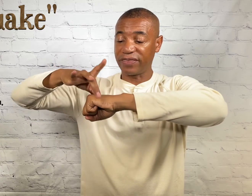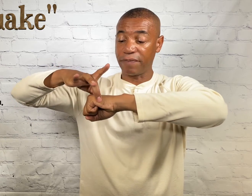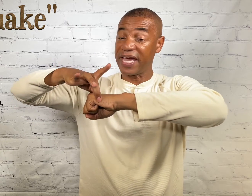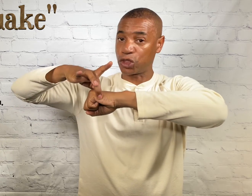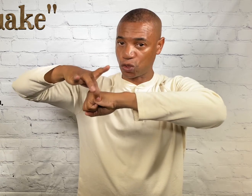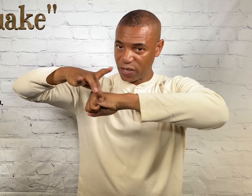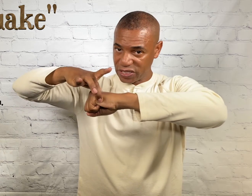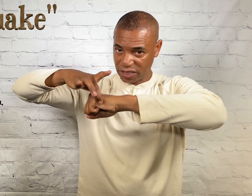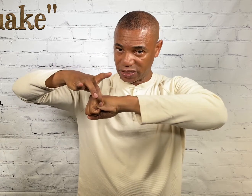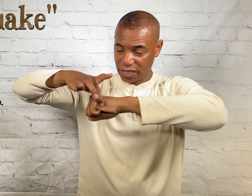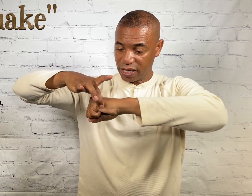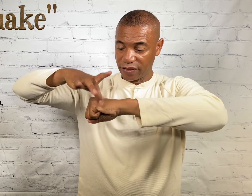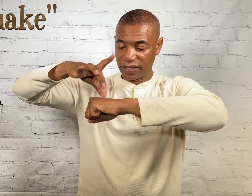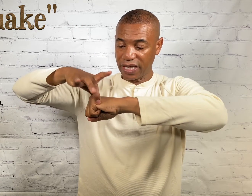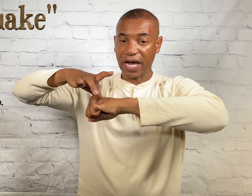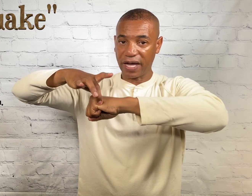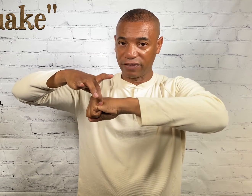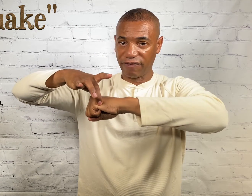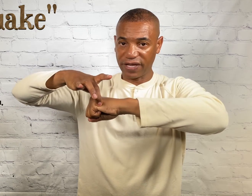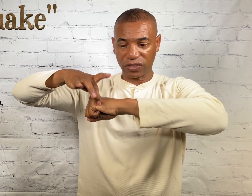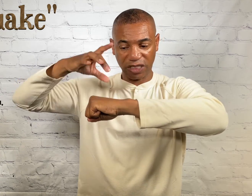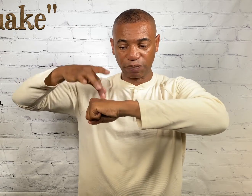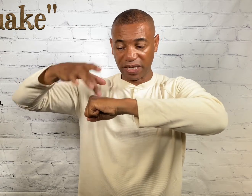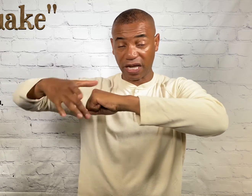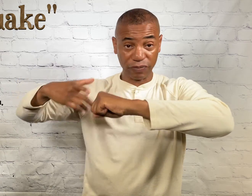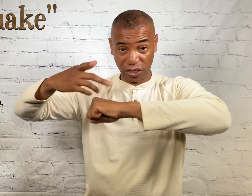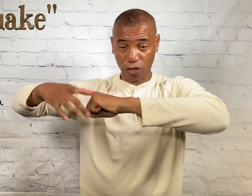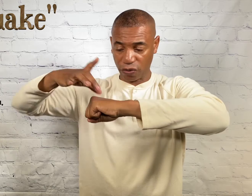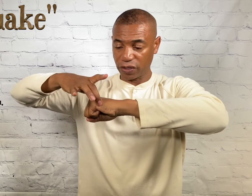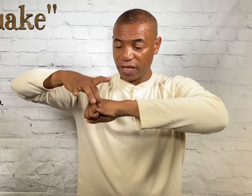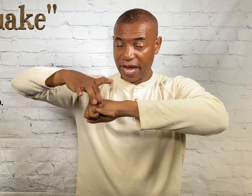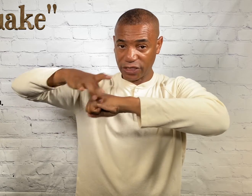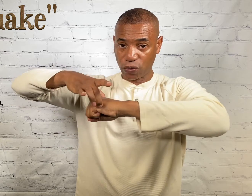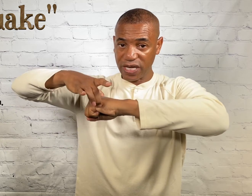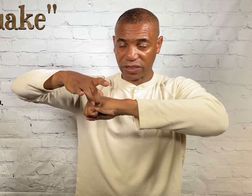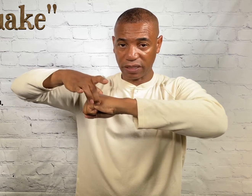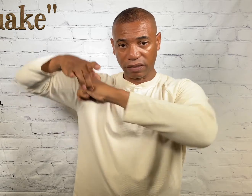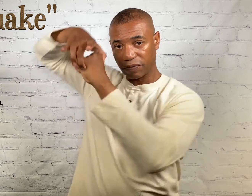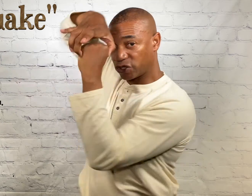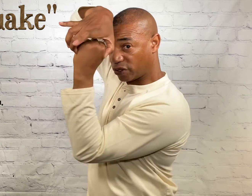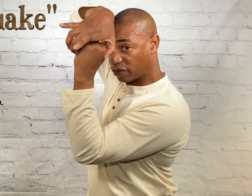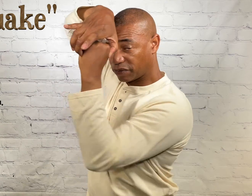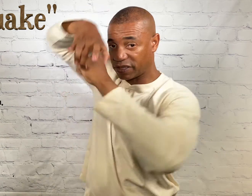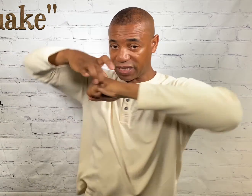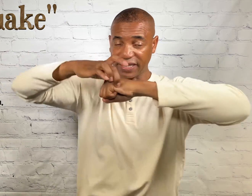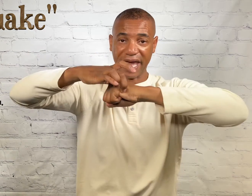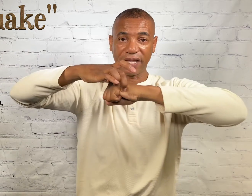thumb. It squeezes the fist. This becomes the earth. I squeeze it. Let me show you. Just like that.